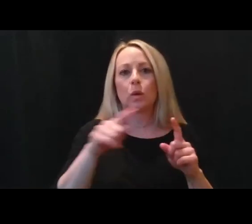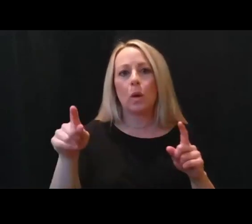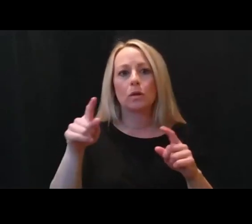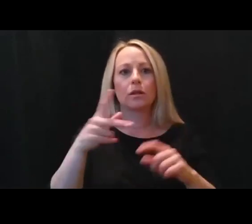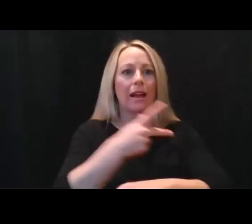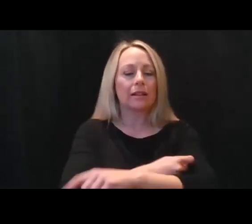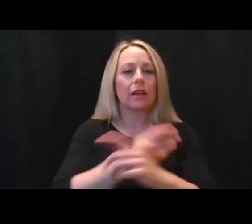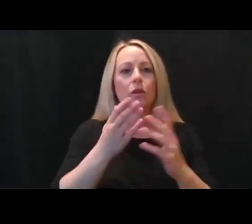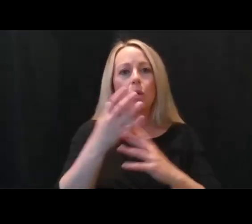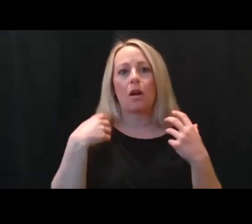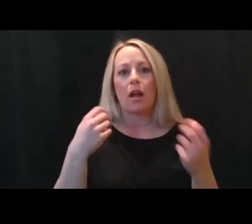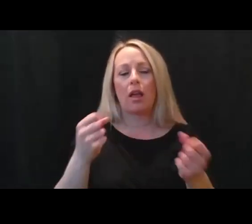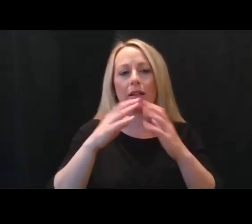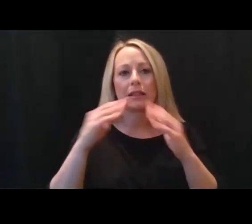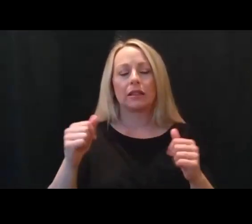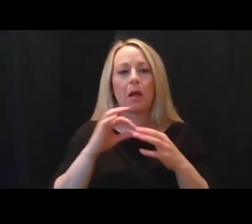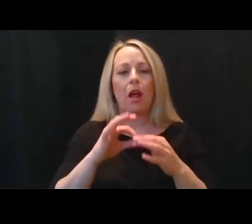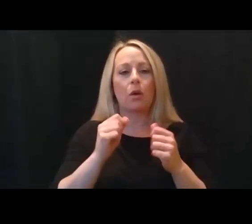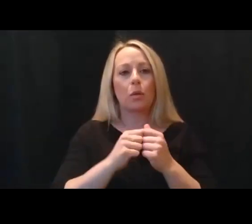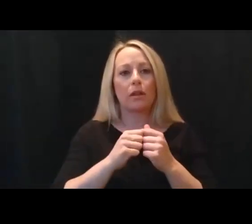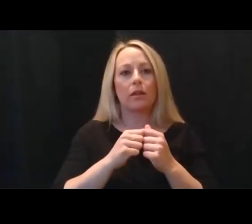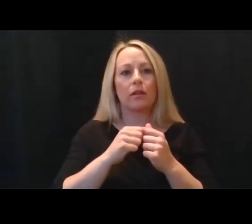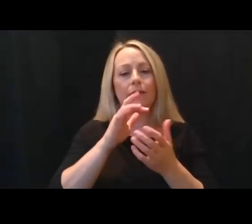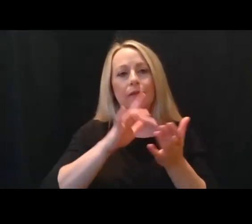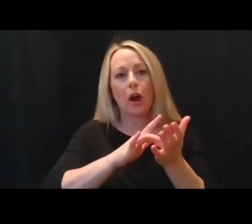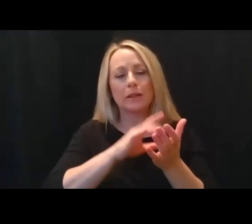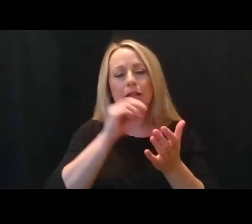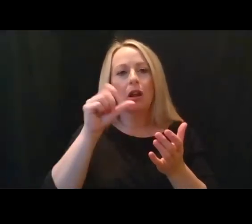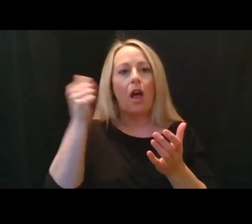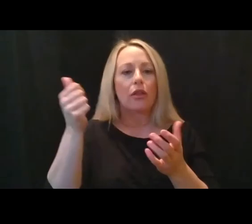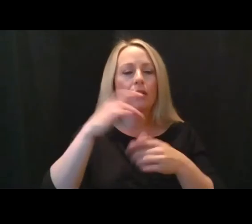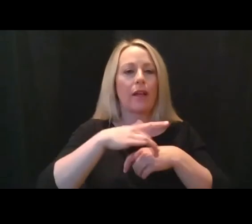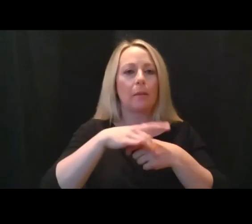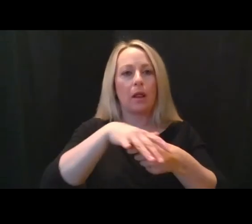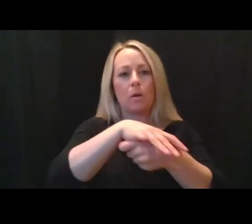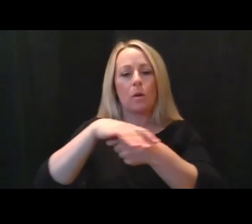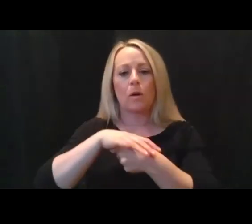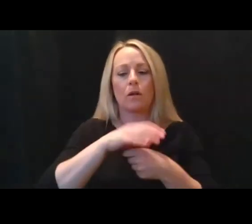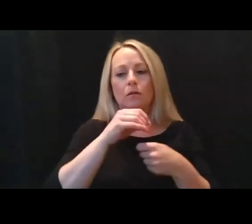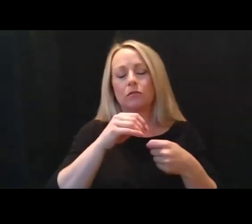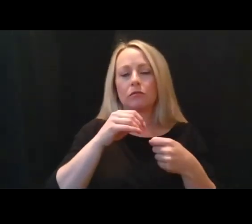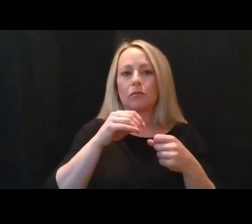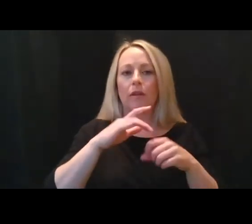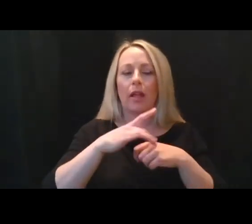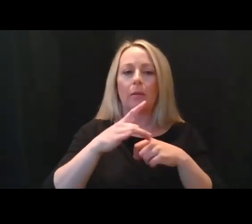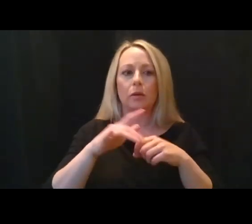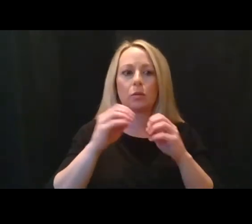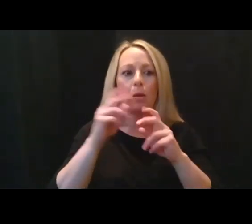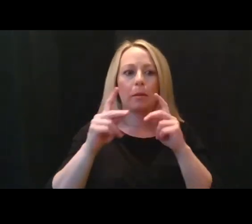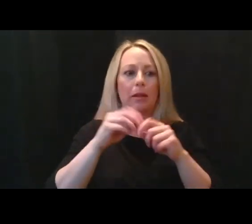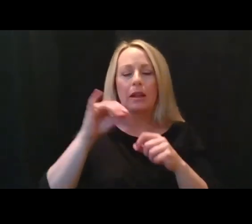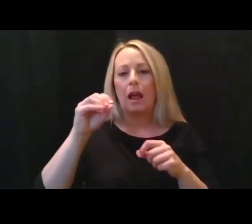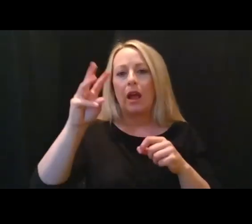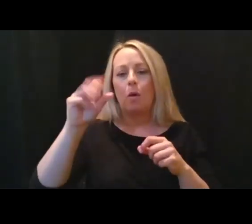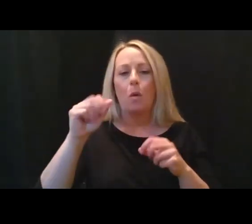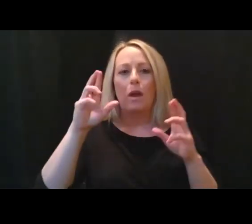health systems, along with pharmacies and some others there. And now that it's open to so many more in Iowa, we're really hoping that we'll see those